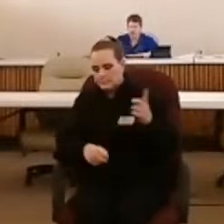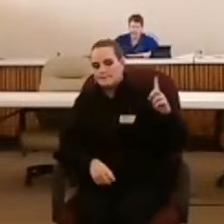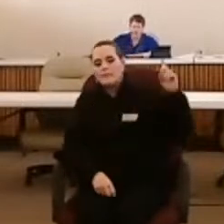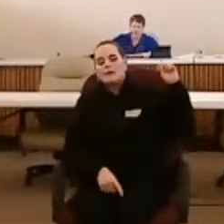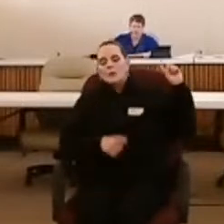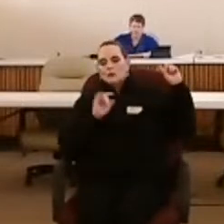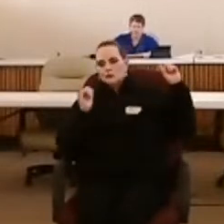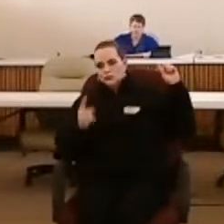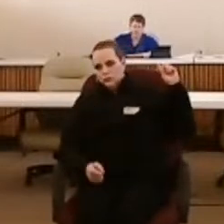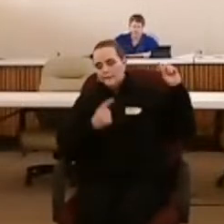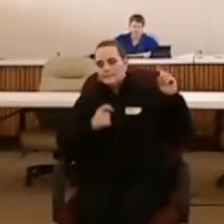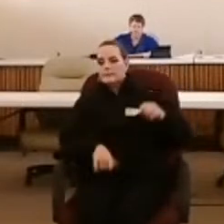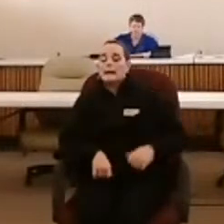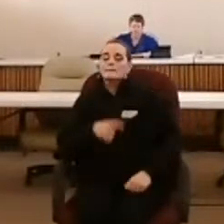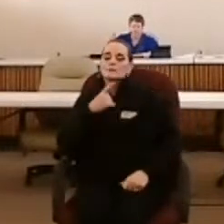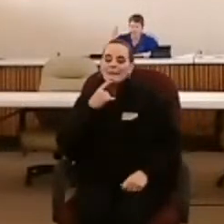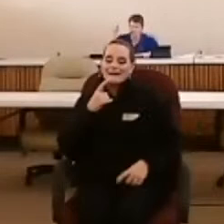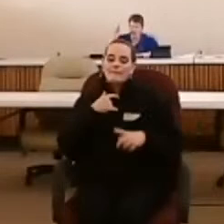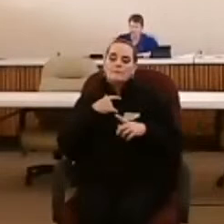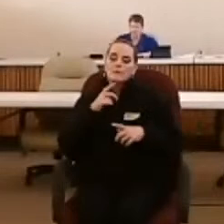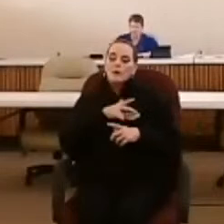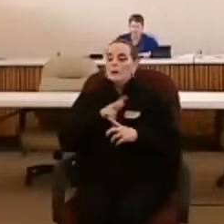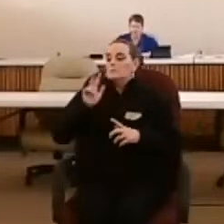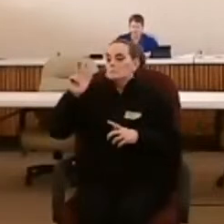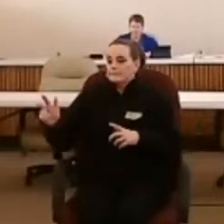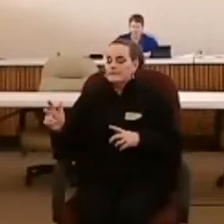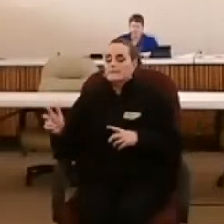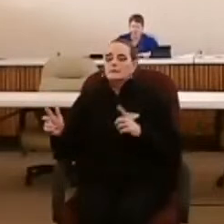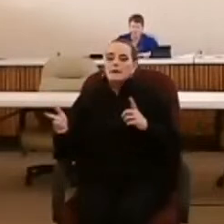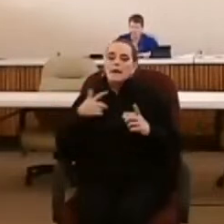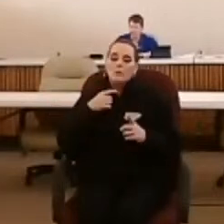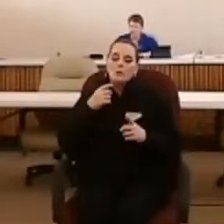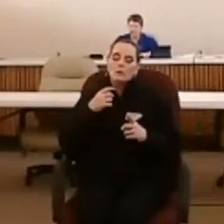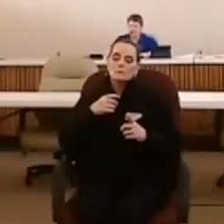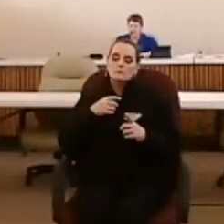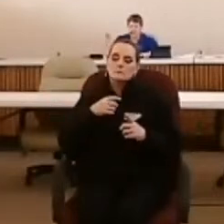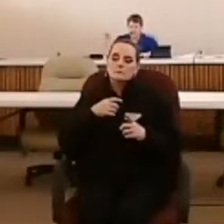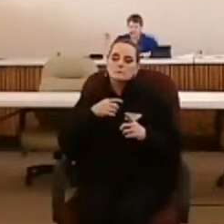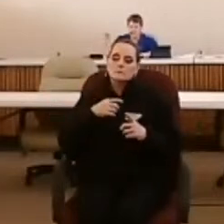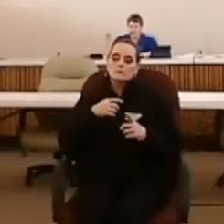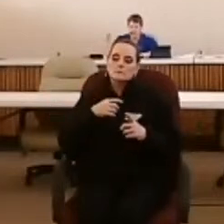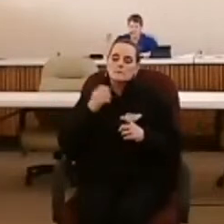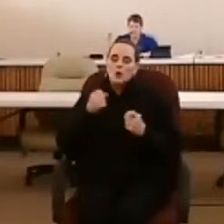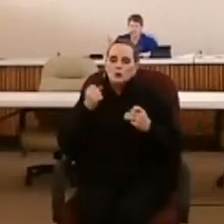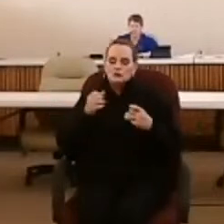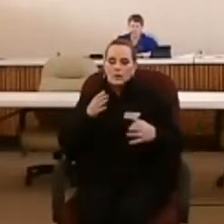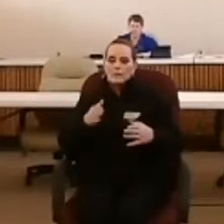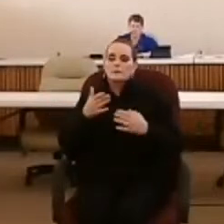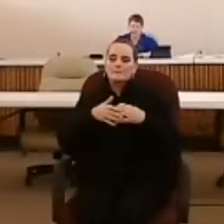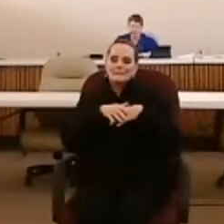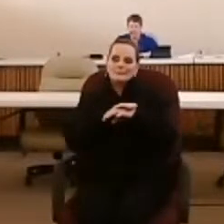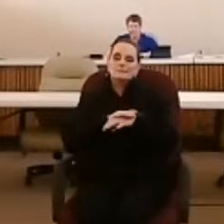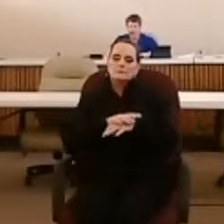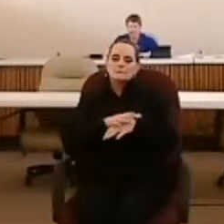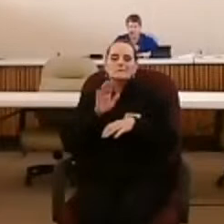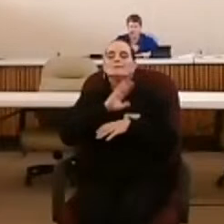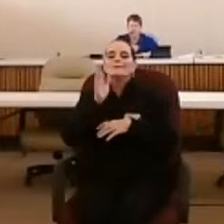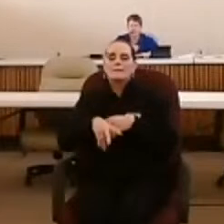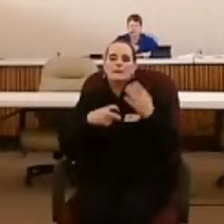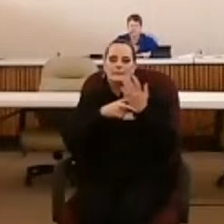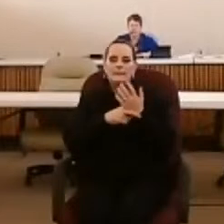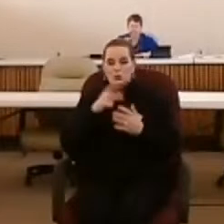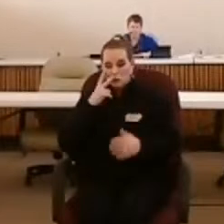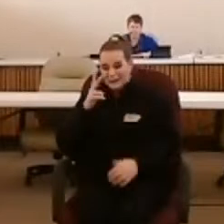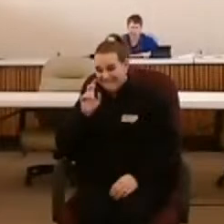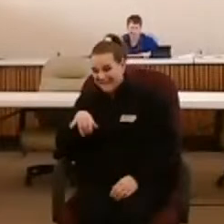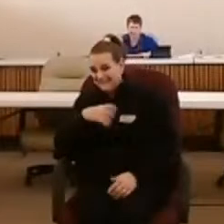no parking on the outside or whatever, if you guys your driveway is being sealed, you're never gonna get a ticket for that. If you do get a ticket to that, come see me,